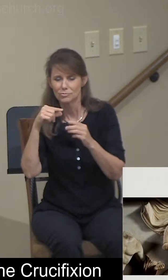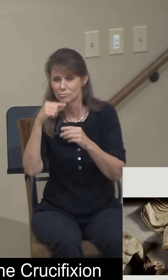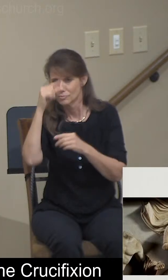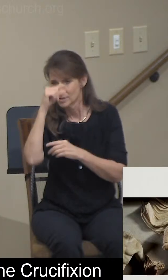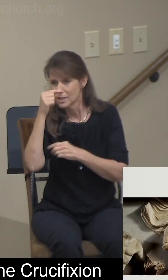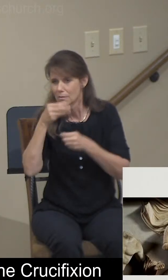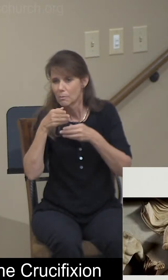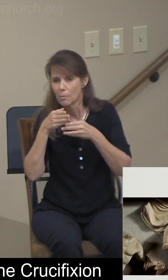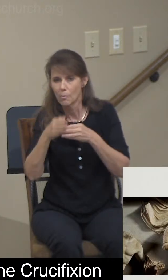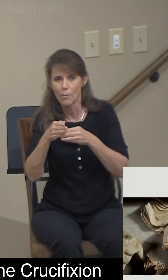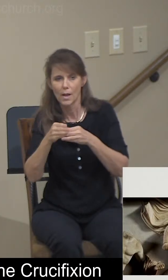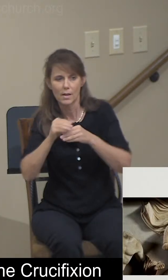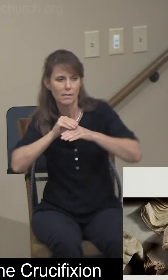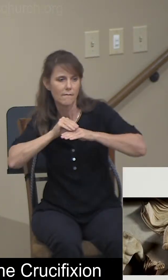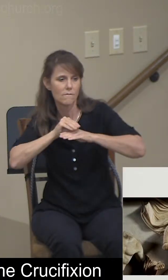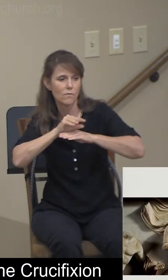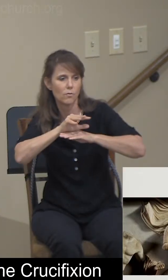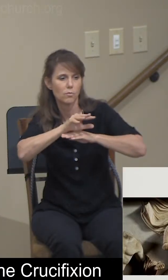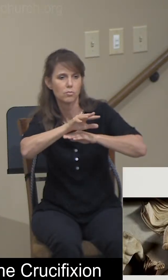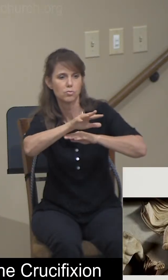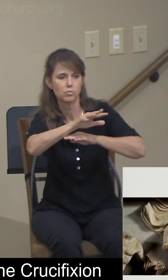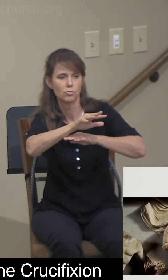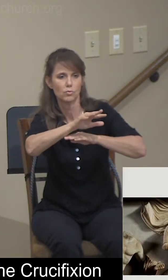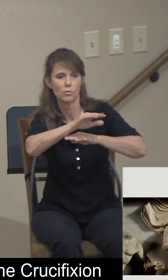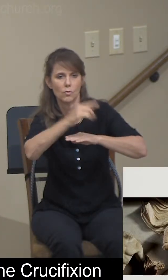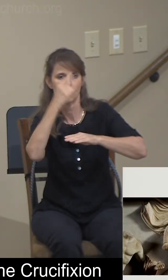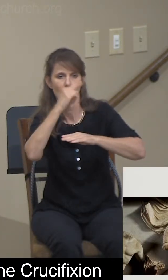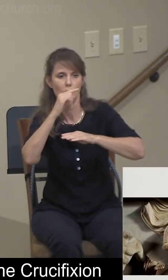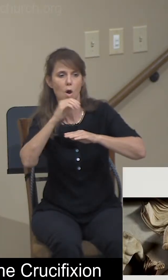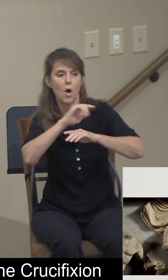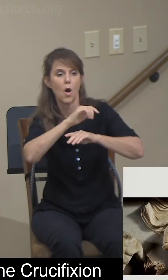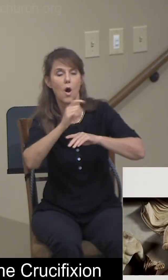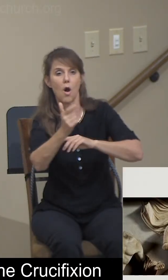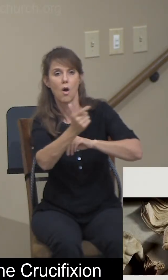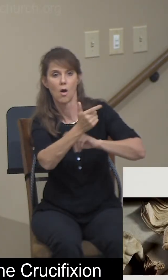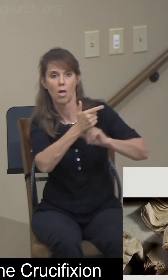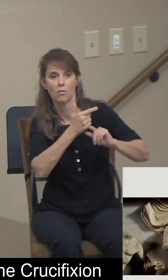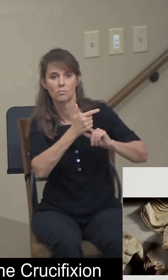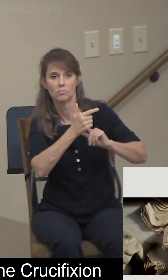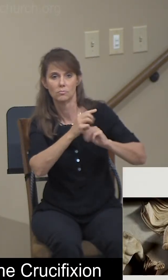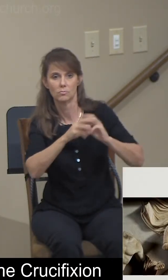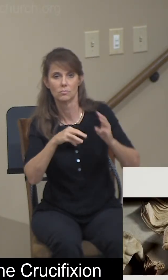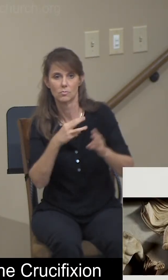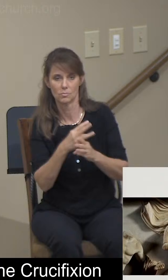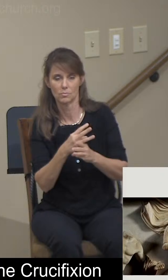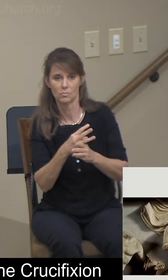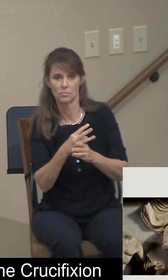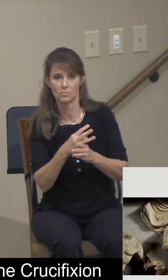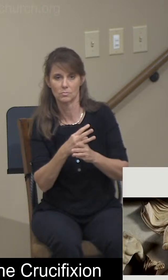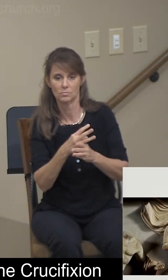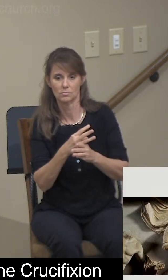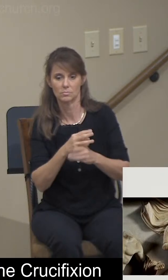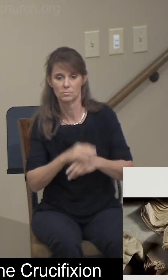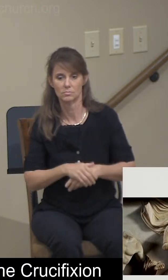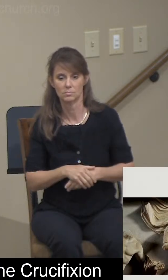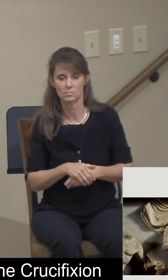the existing civilization over the top of it. It's critical that the upper